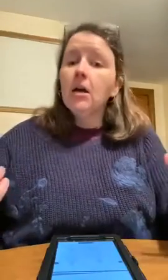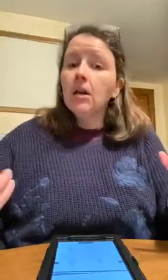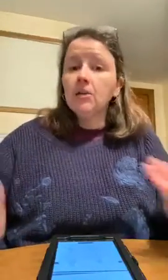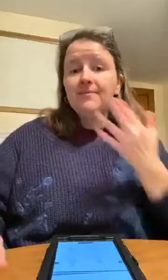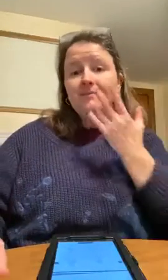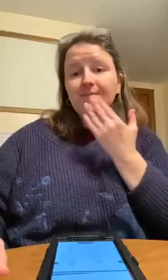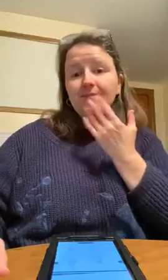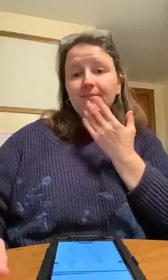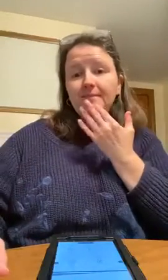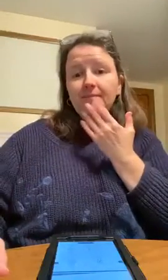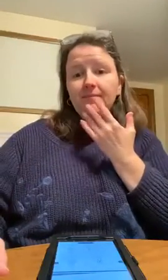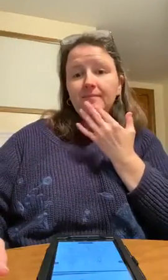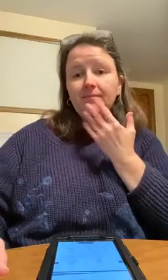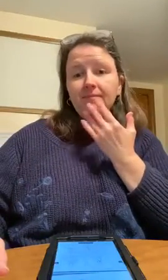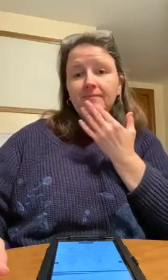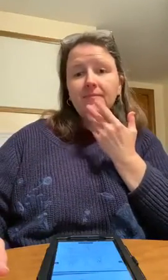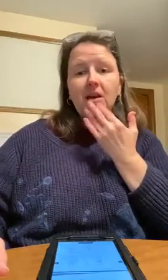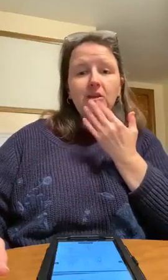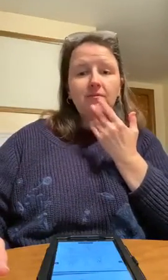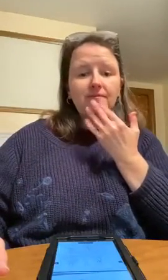Color. Color.